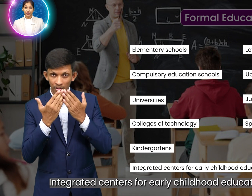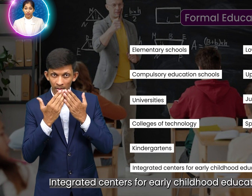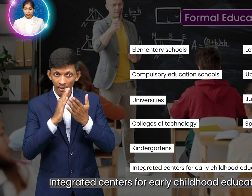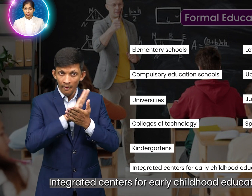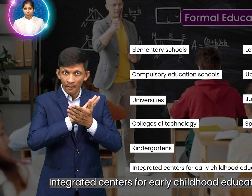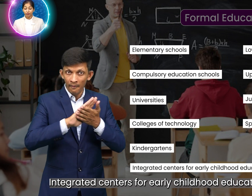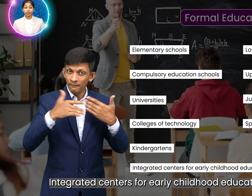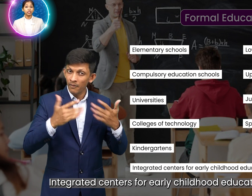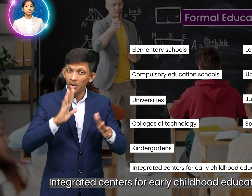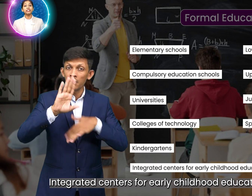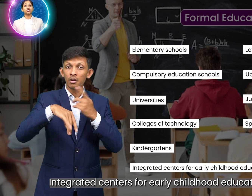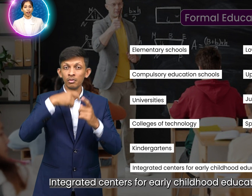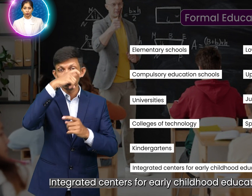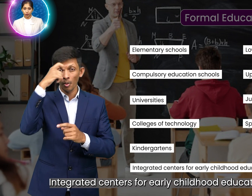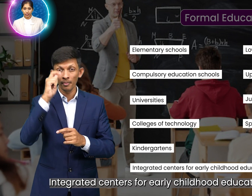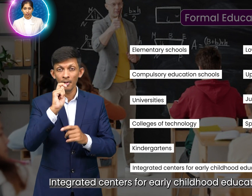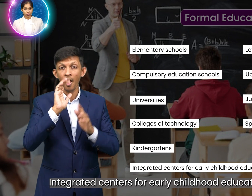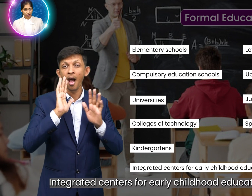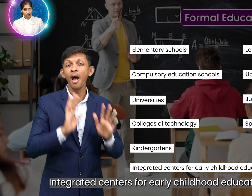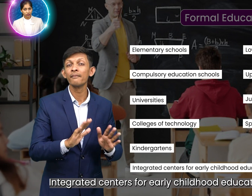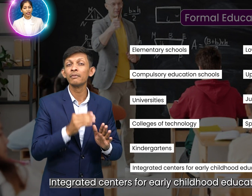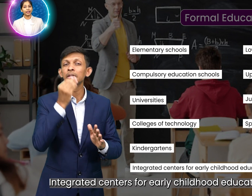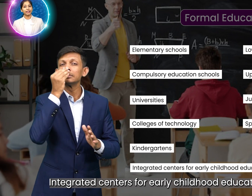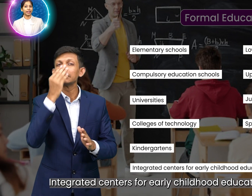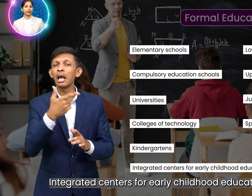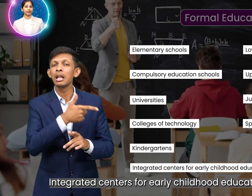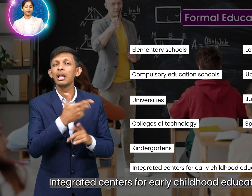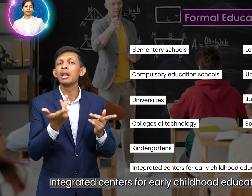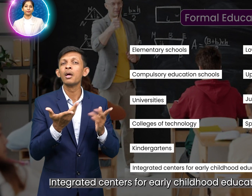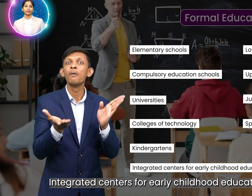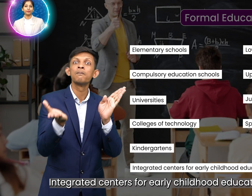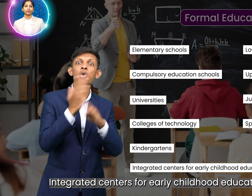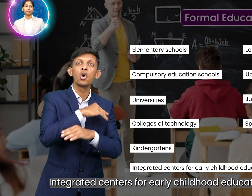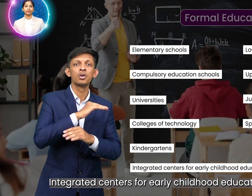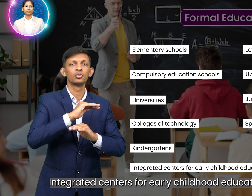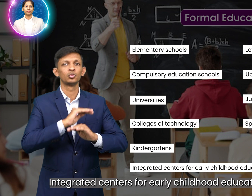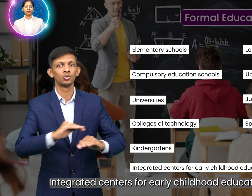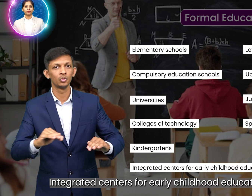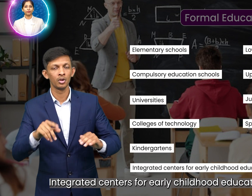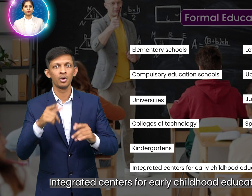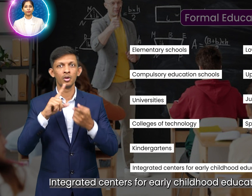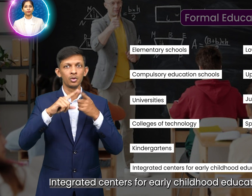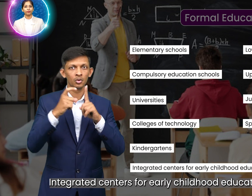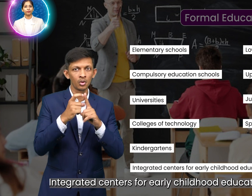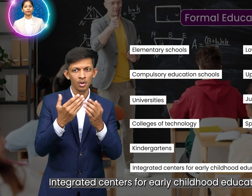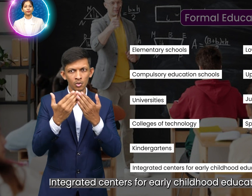integrated centers for early childhood education and care.